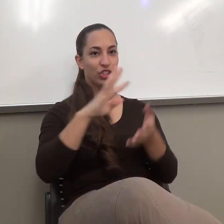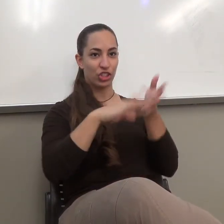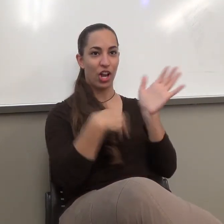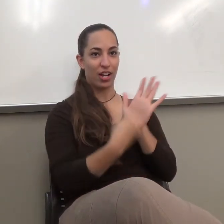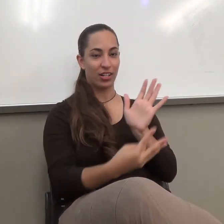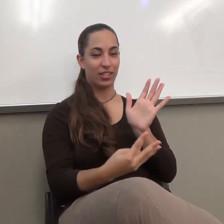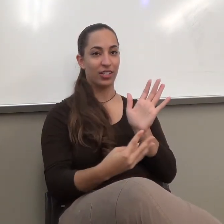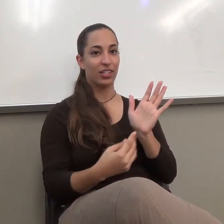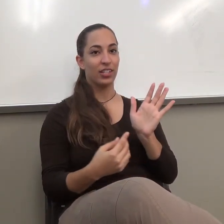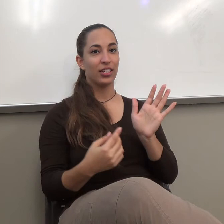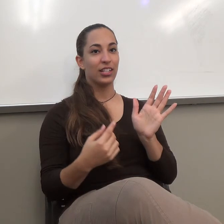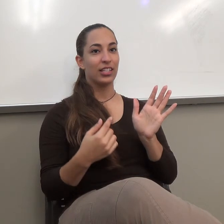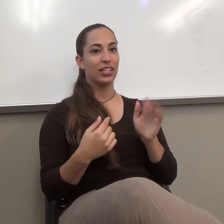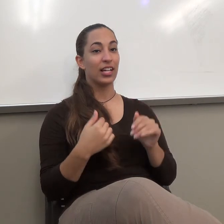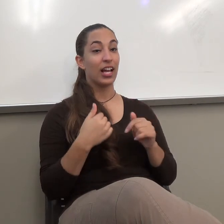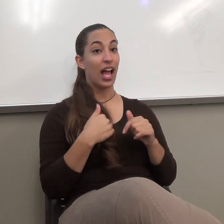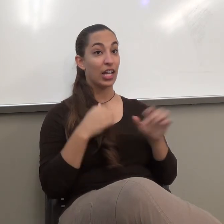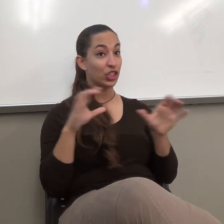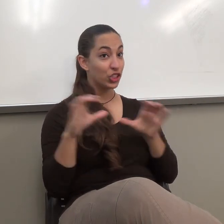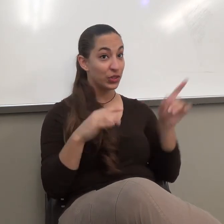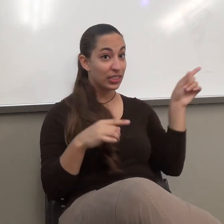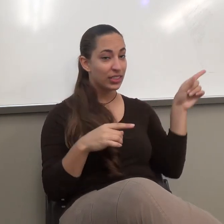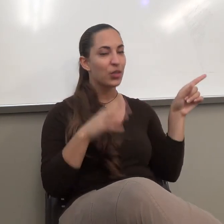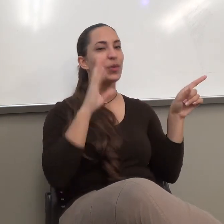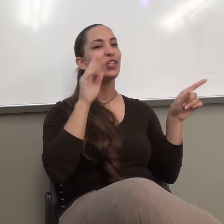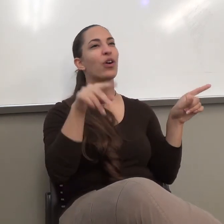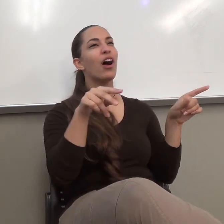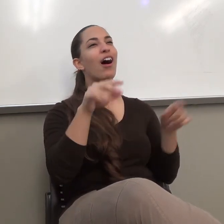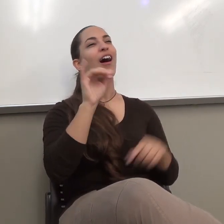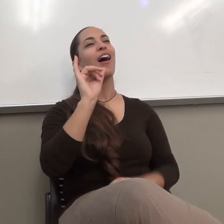about. Okay.